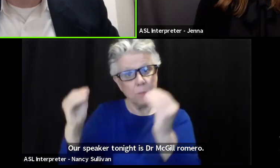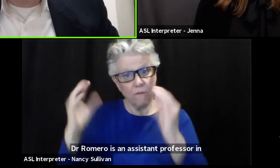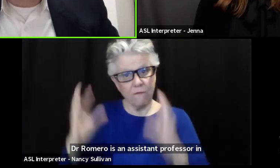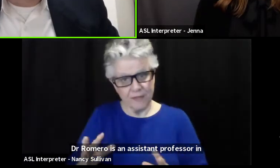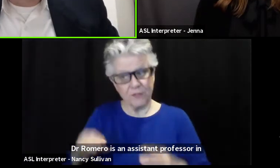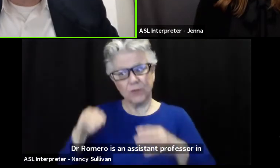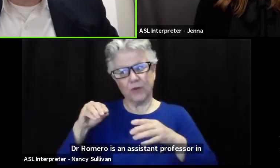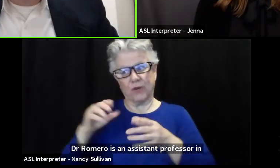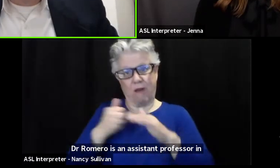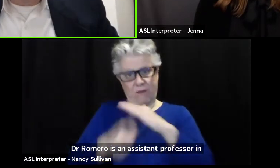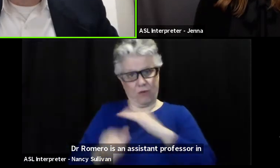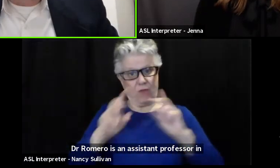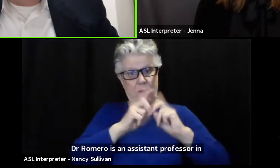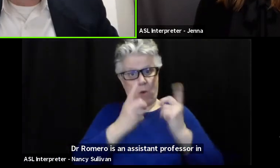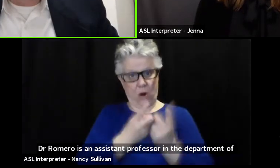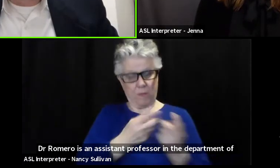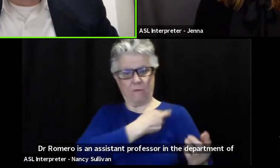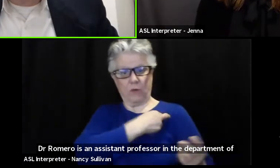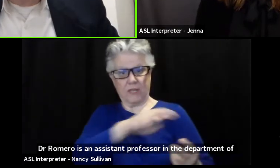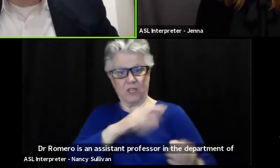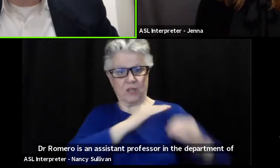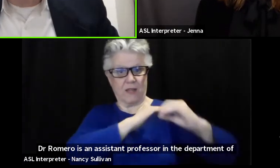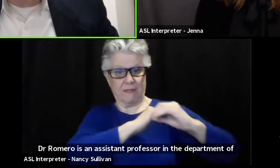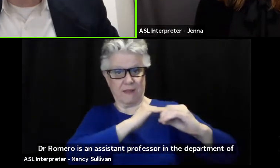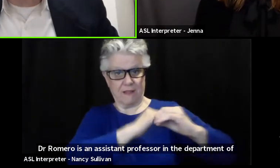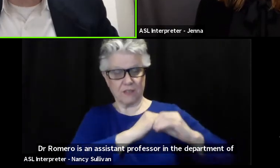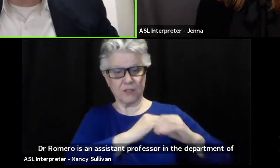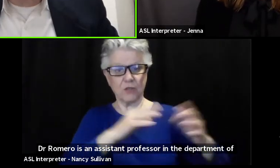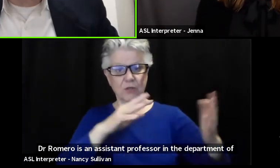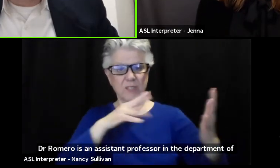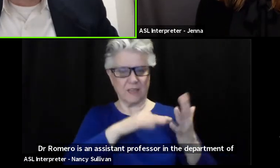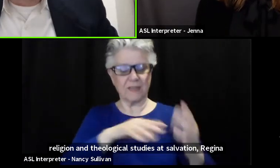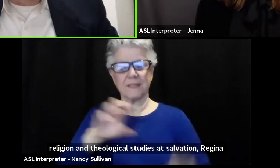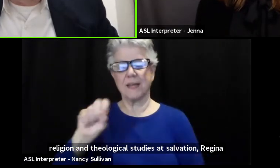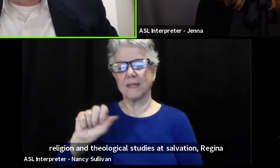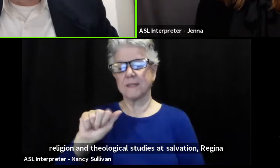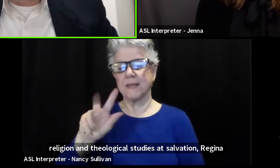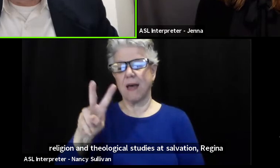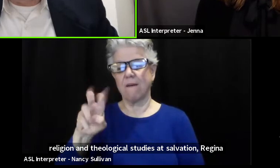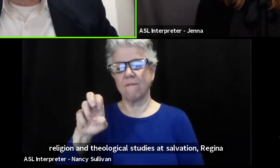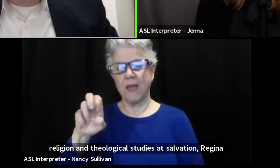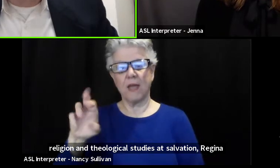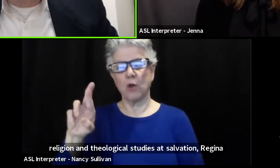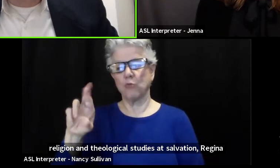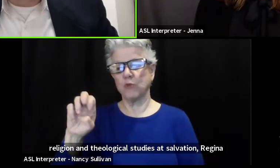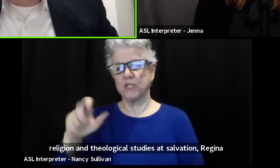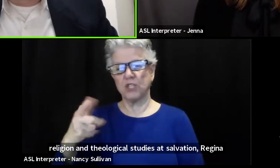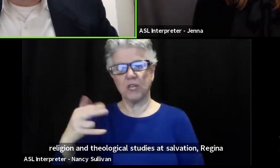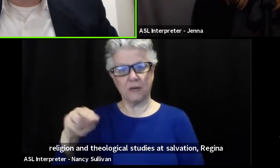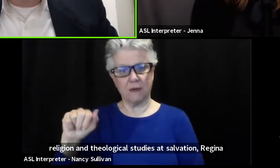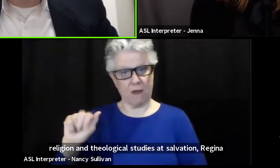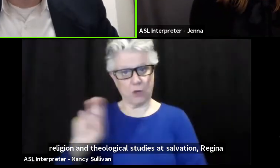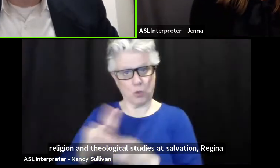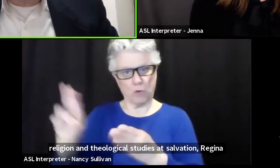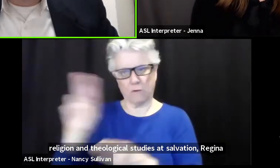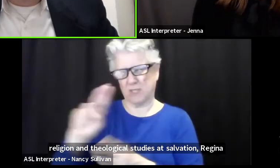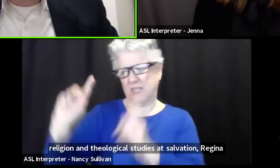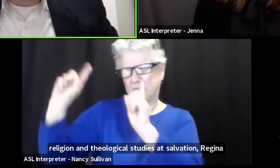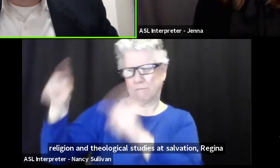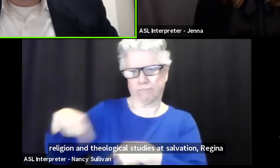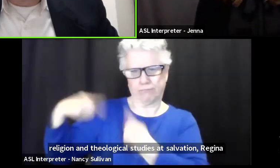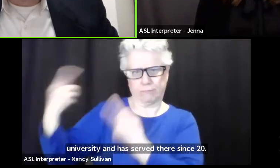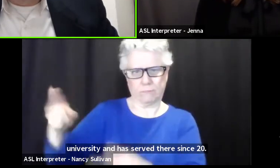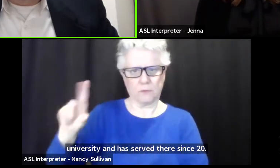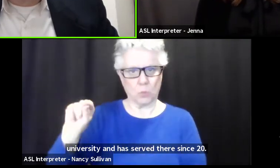the Department of Religion and Theological Studies at Salve Regina University and has served there since